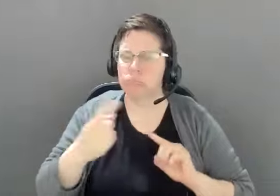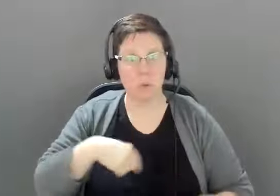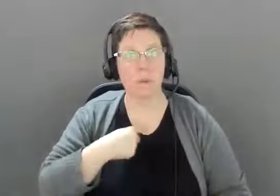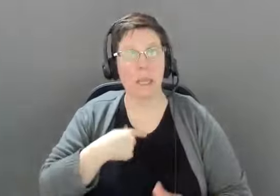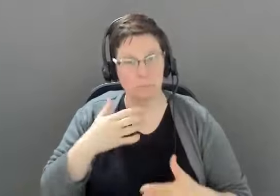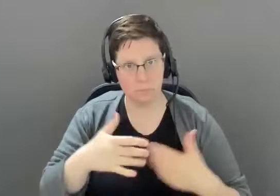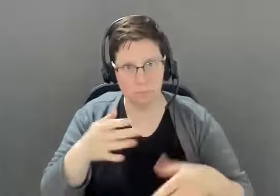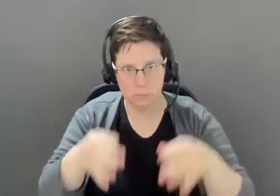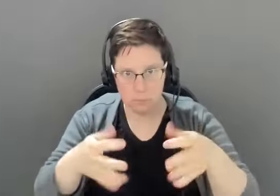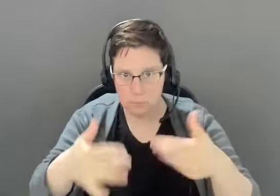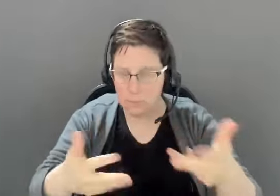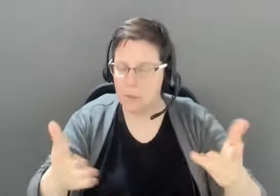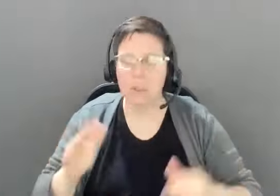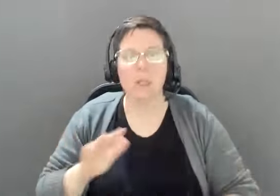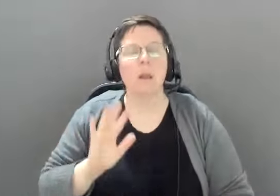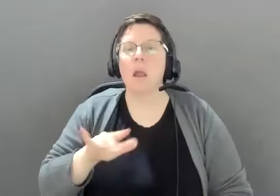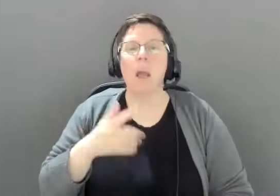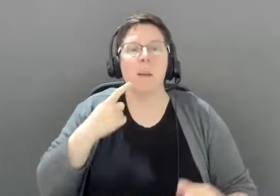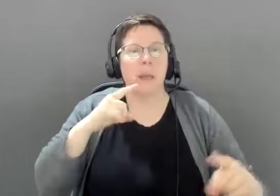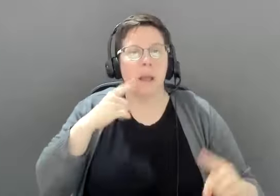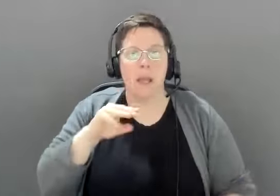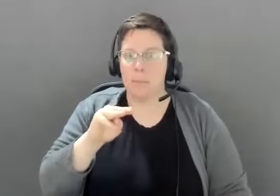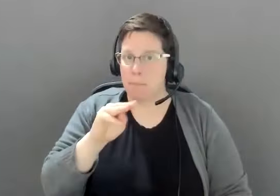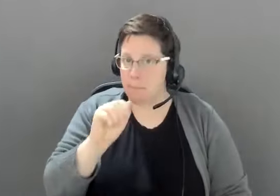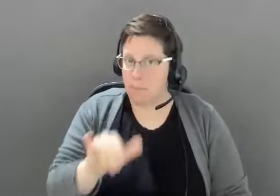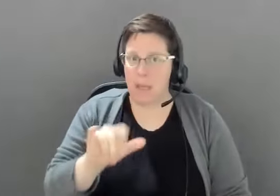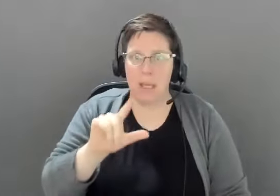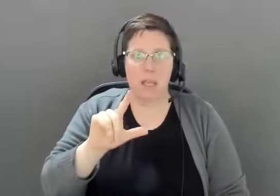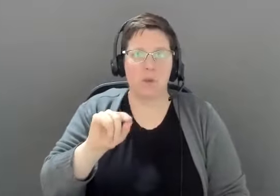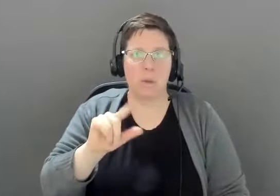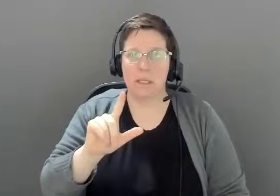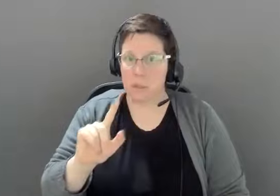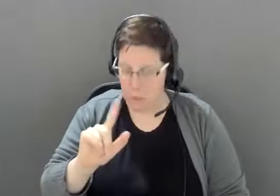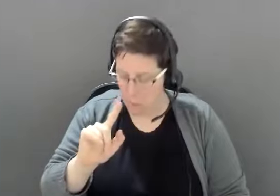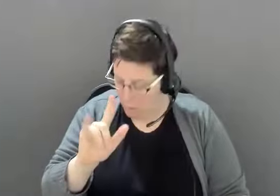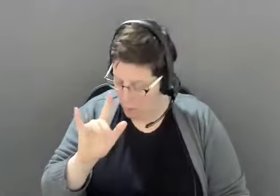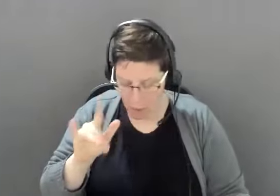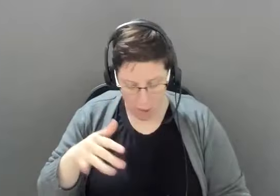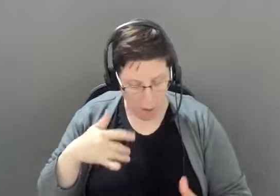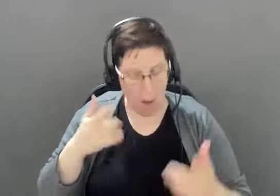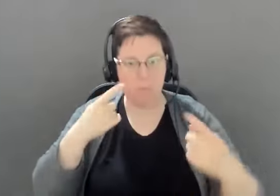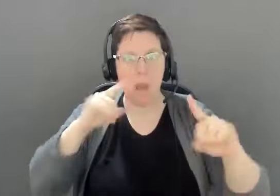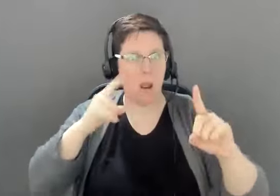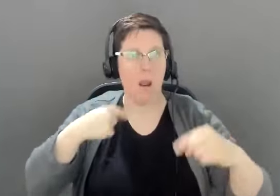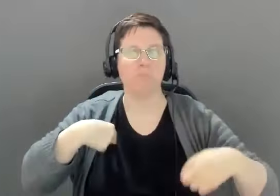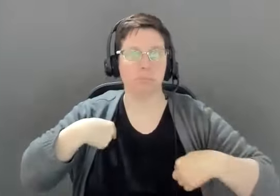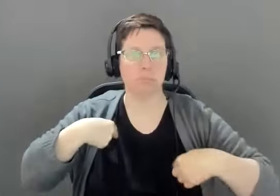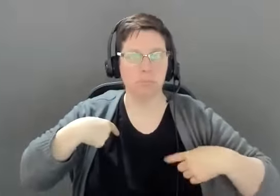May 2021. And after a very long, painful court process, my journey to Ottawa officially